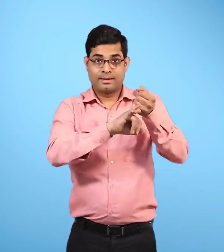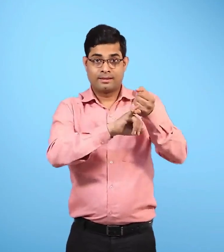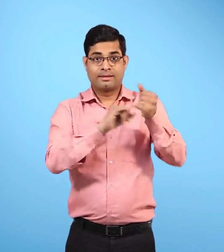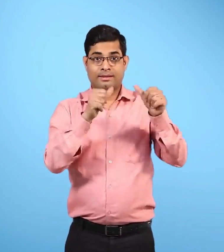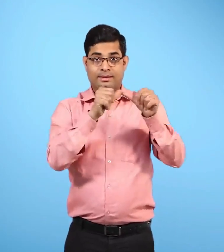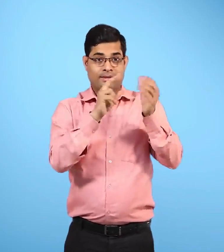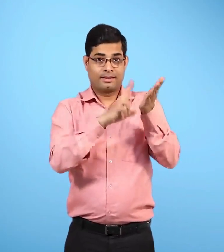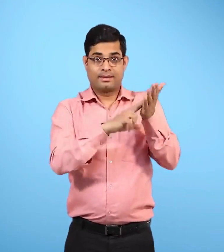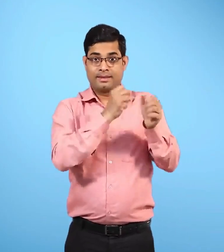Sangeeta.